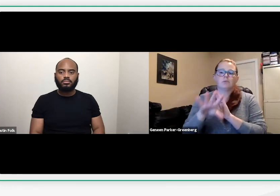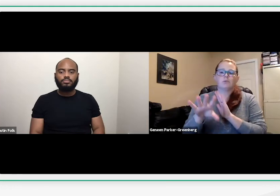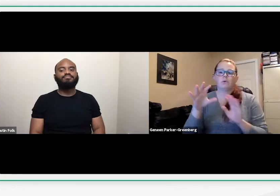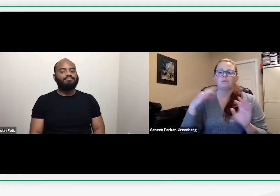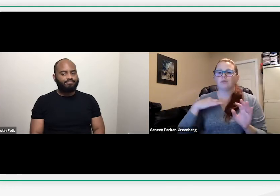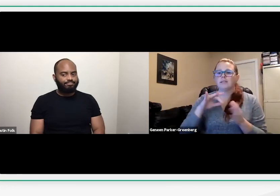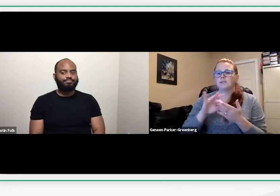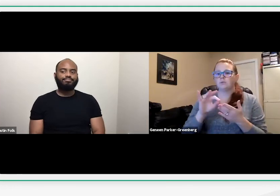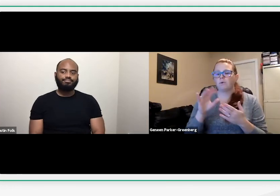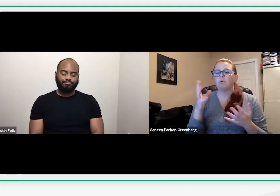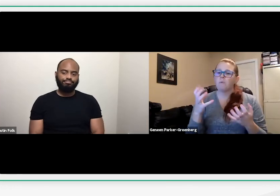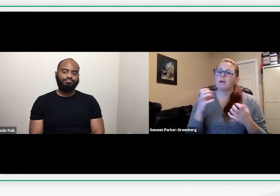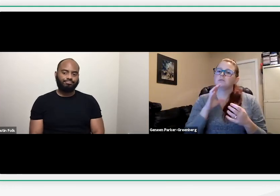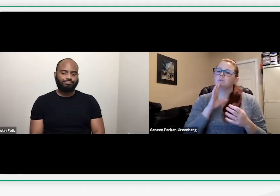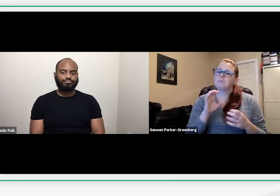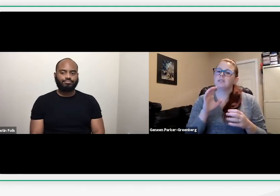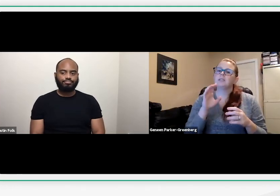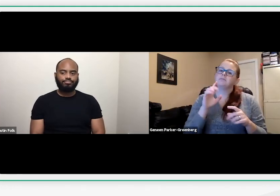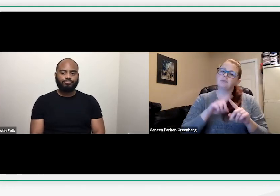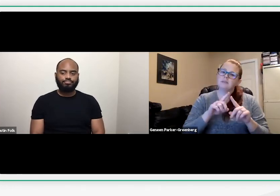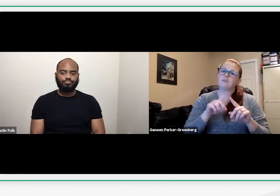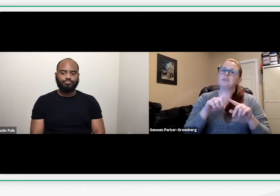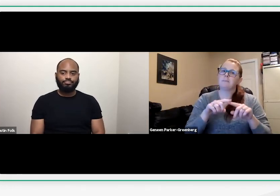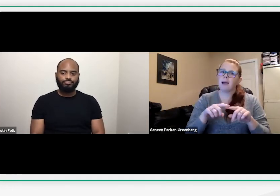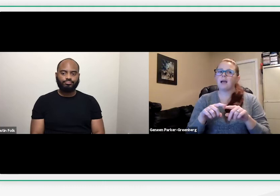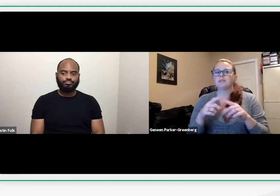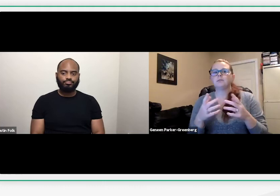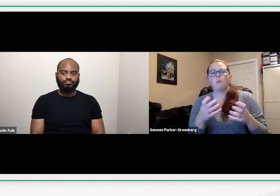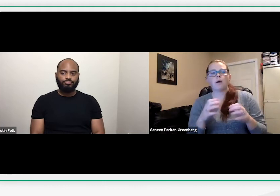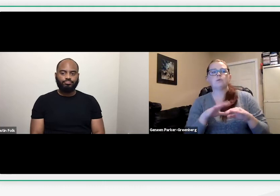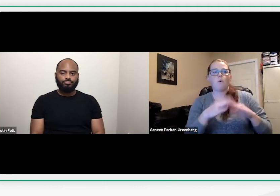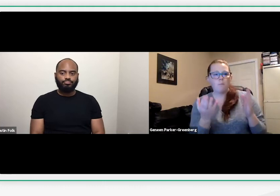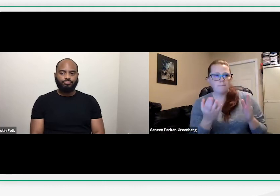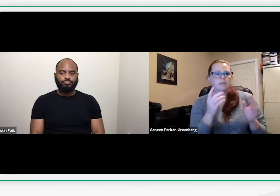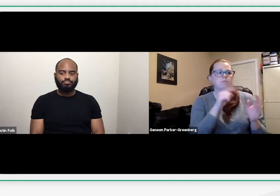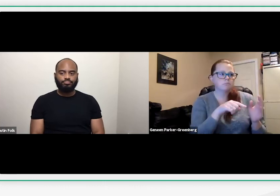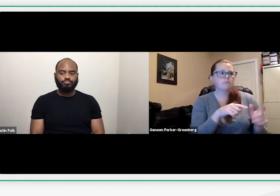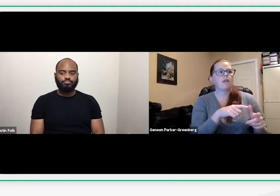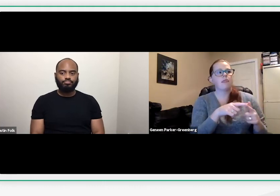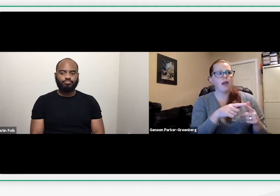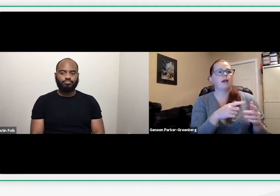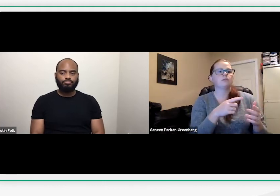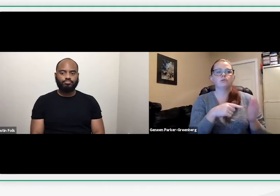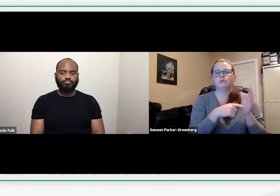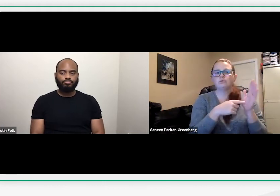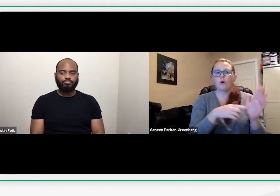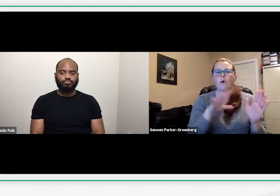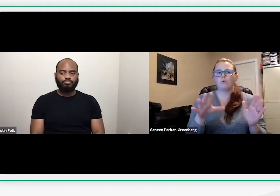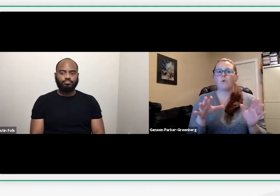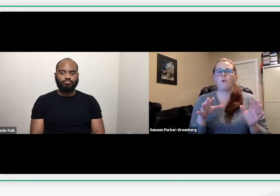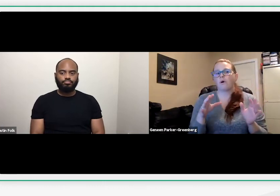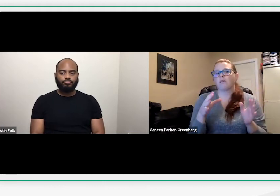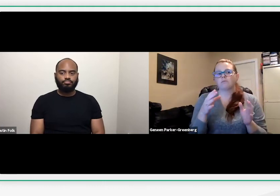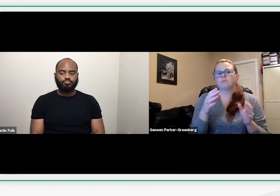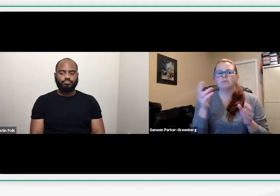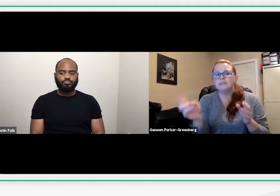same time because that will have a negative impact on your credit score. So it all depends. If you want to open